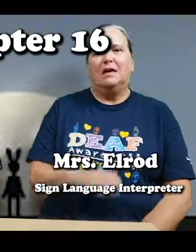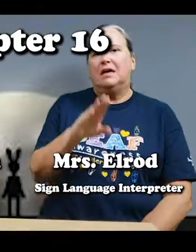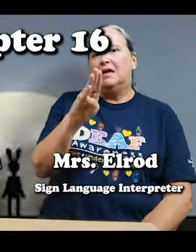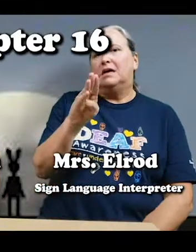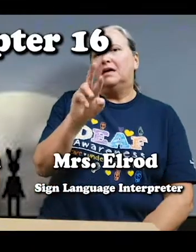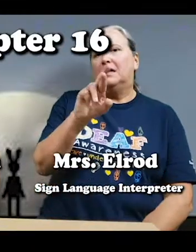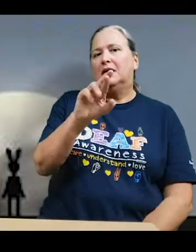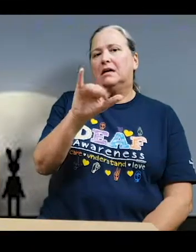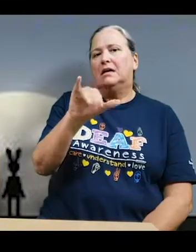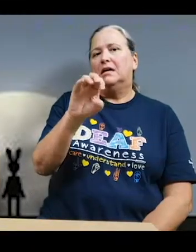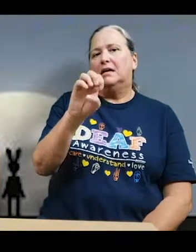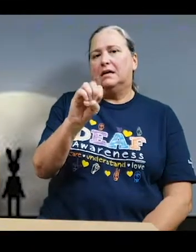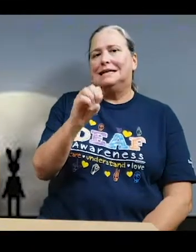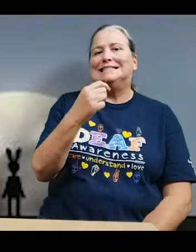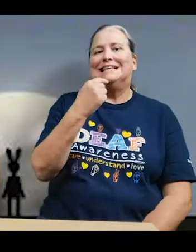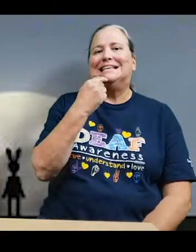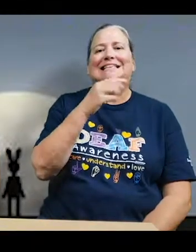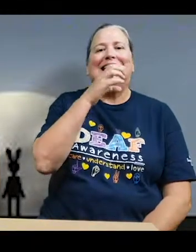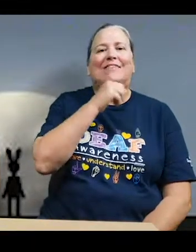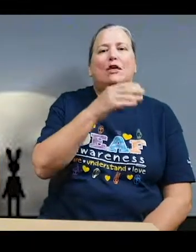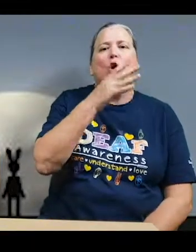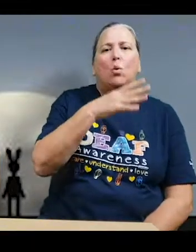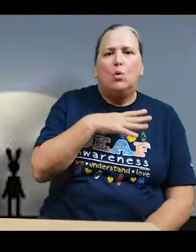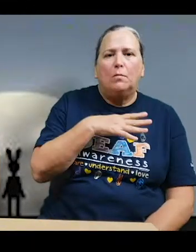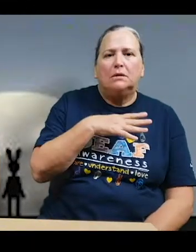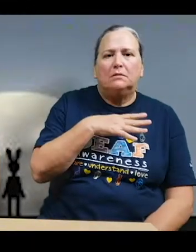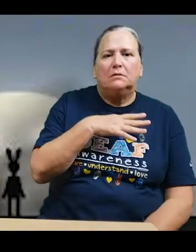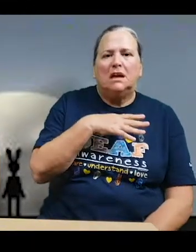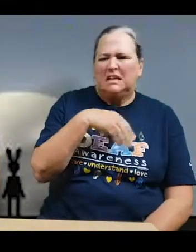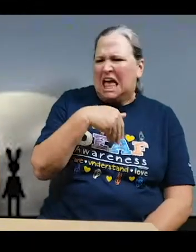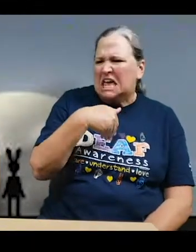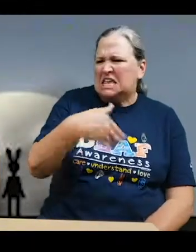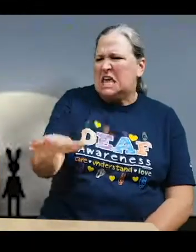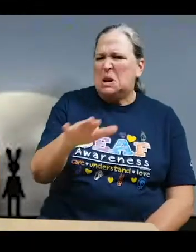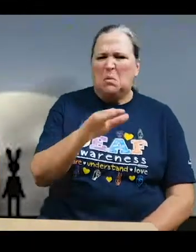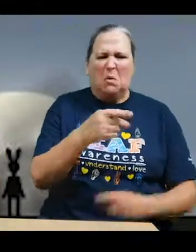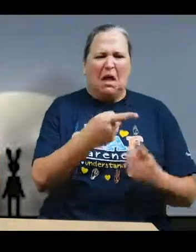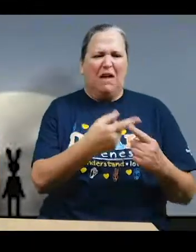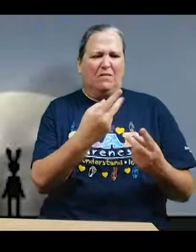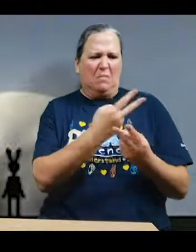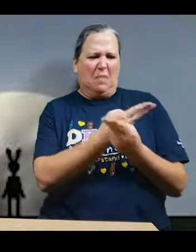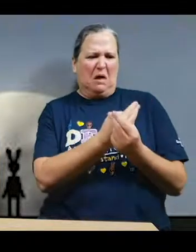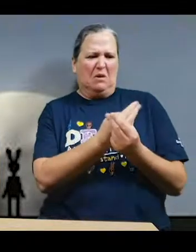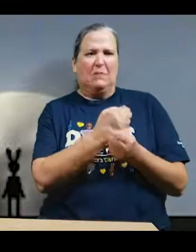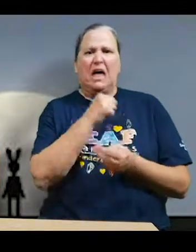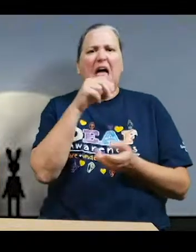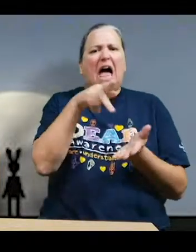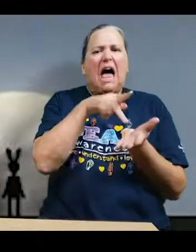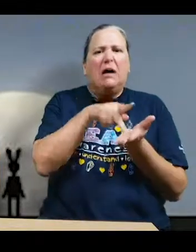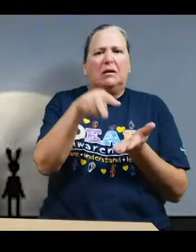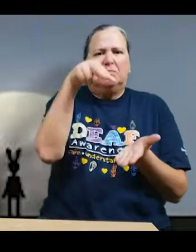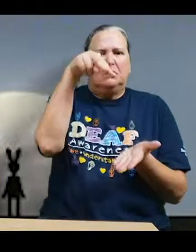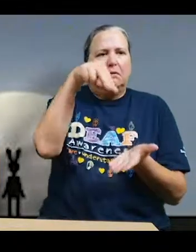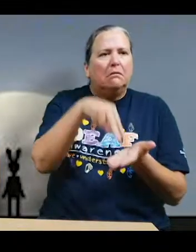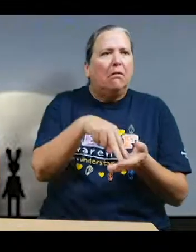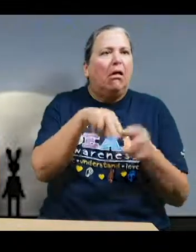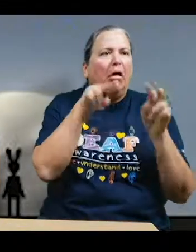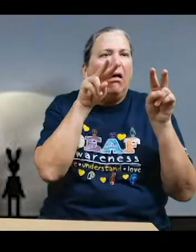"Bryce," said the old woman, "get away from that rabbit. I ain't paying you to stand and